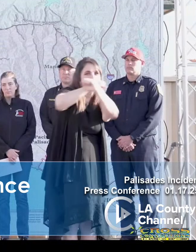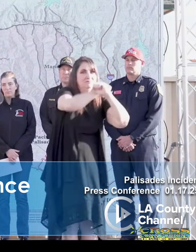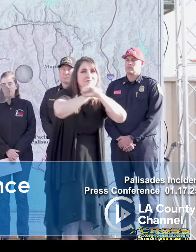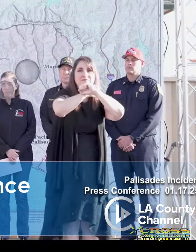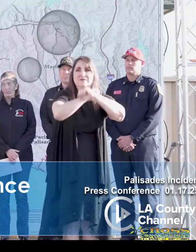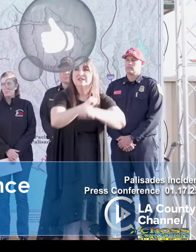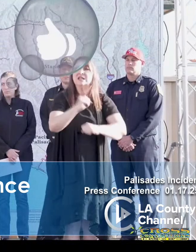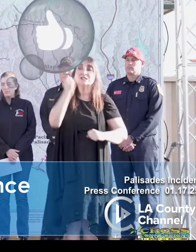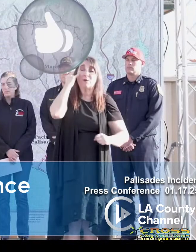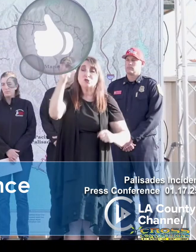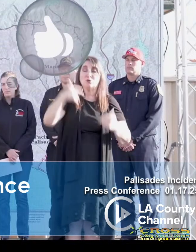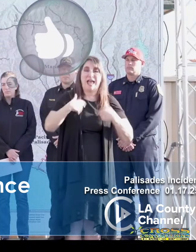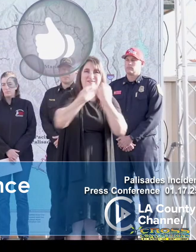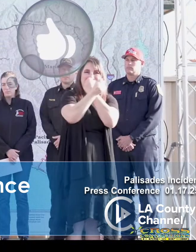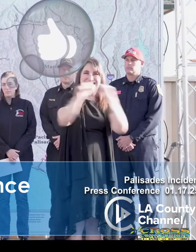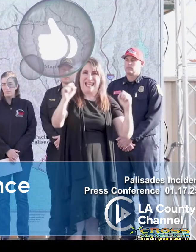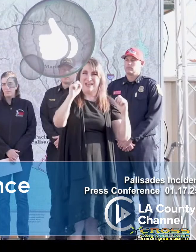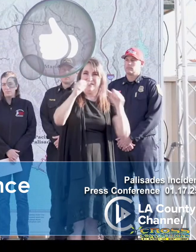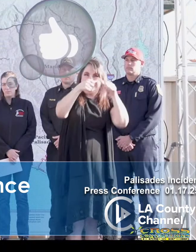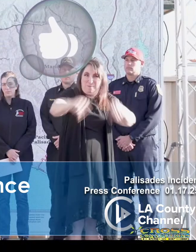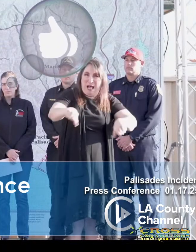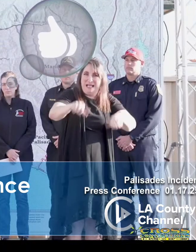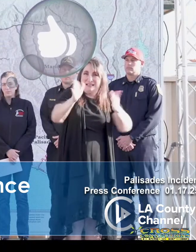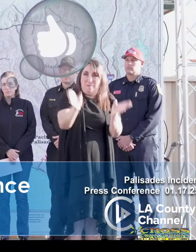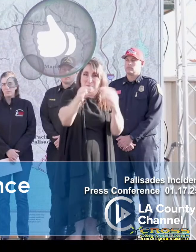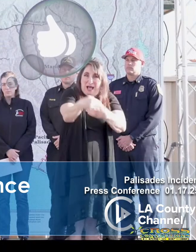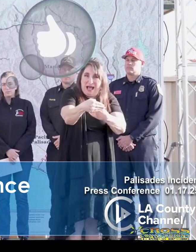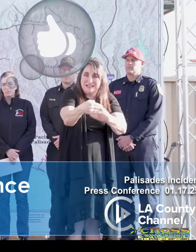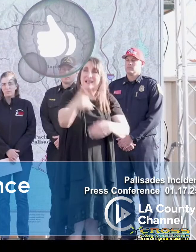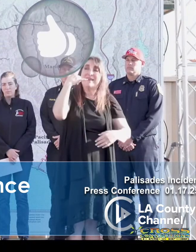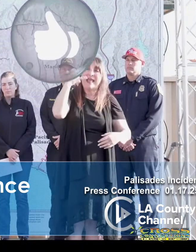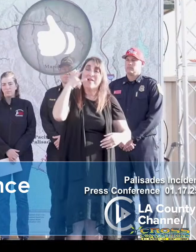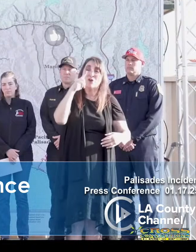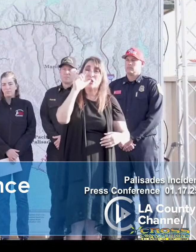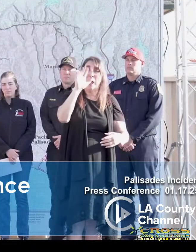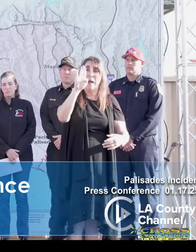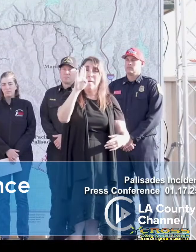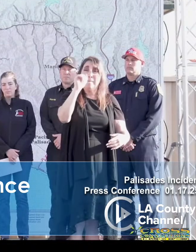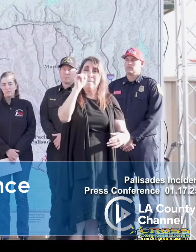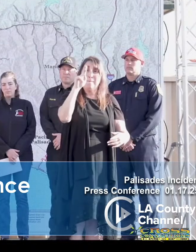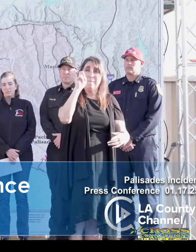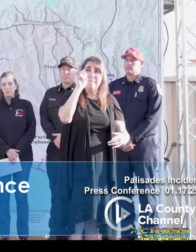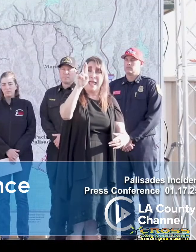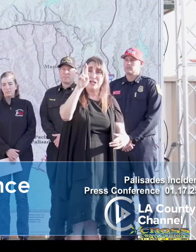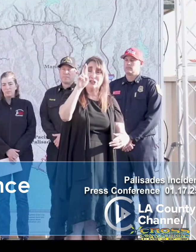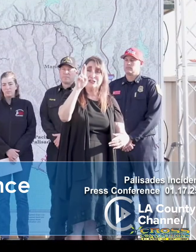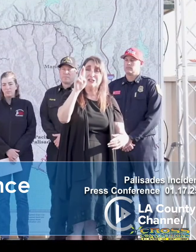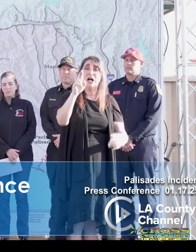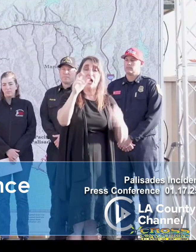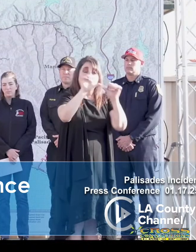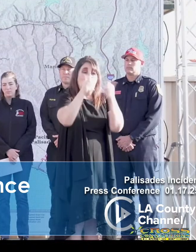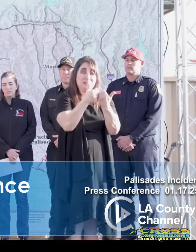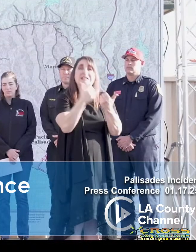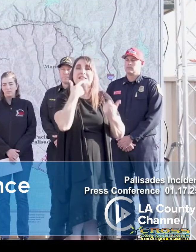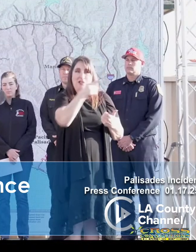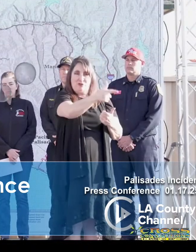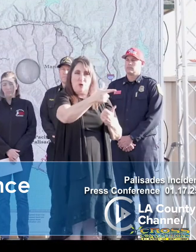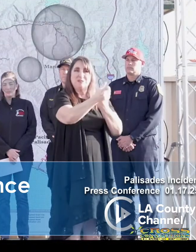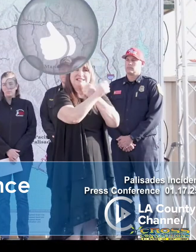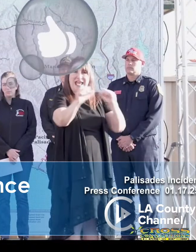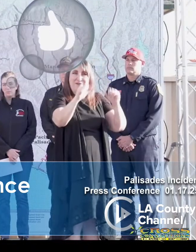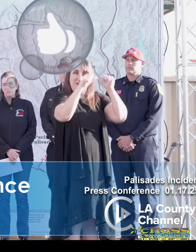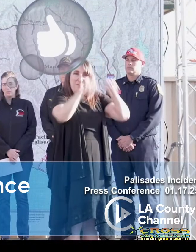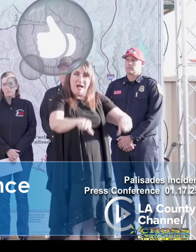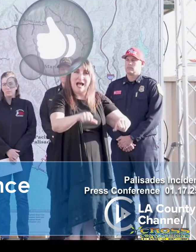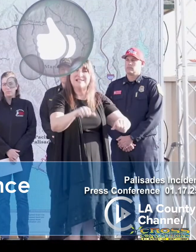a safe deposit box, the California Bankers Association tells me that it's their understanding that those safe deposit boxes at all the